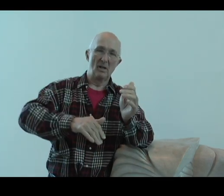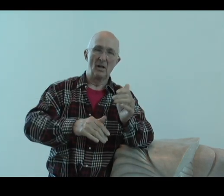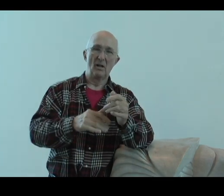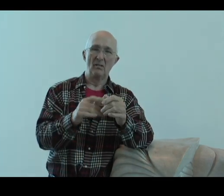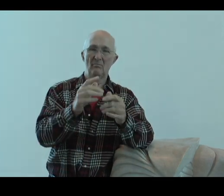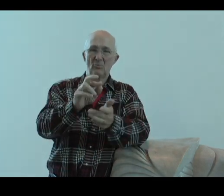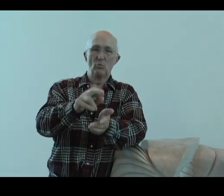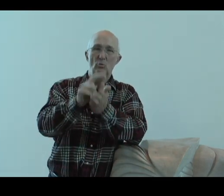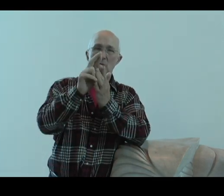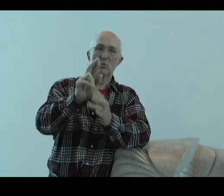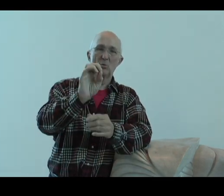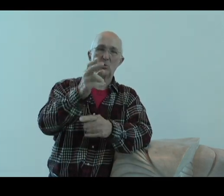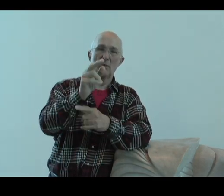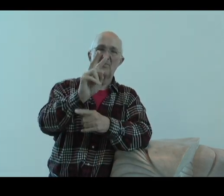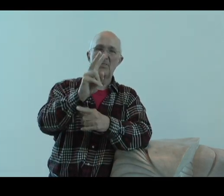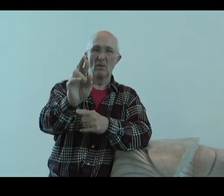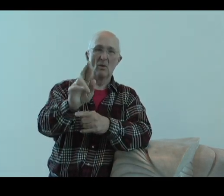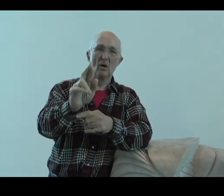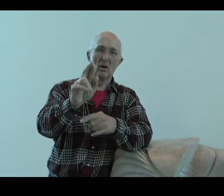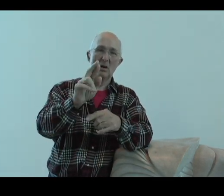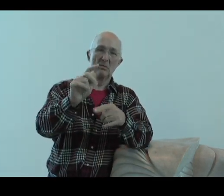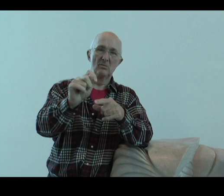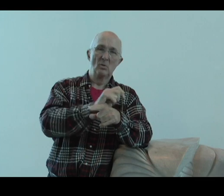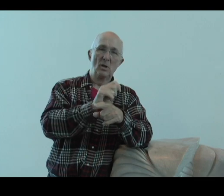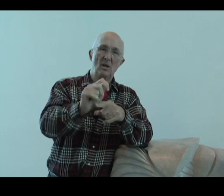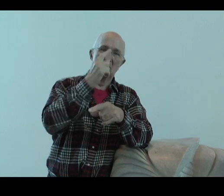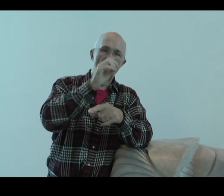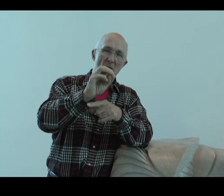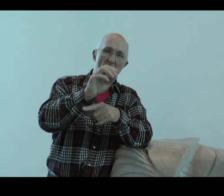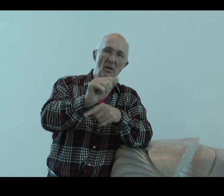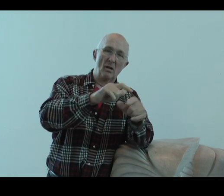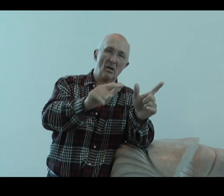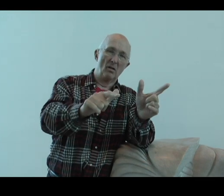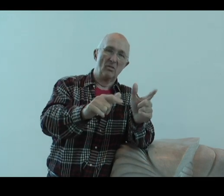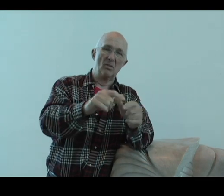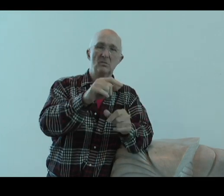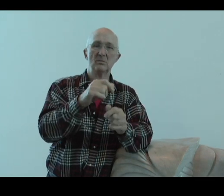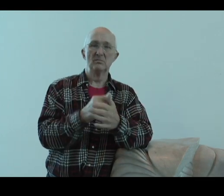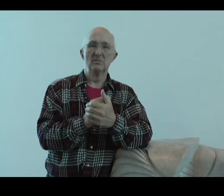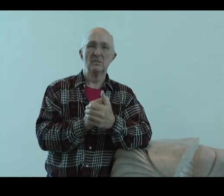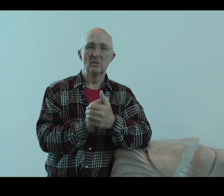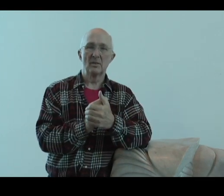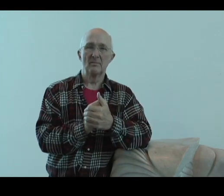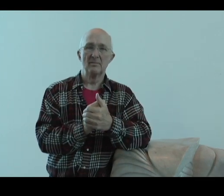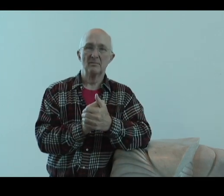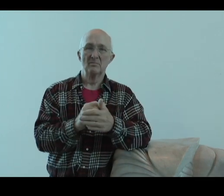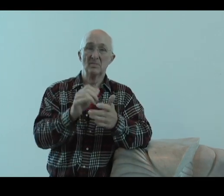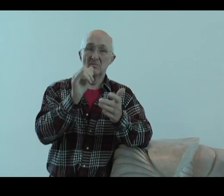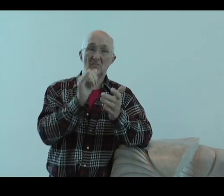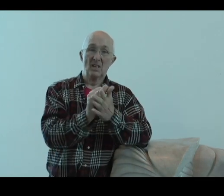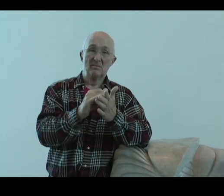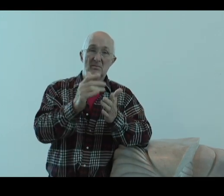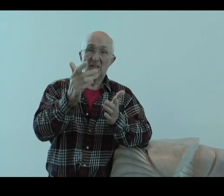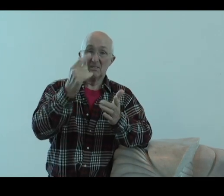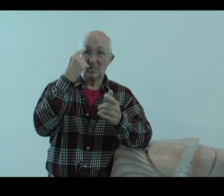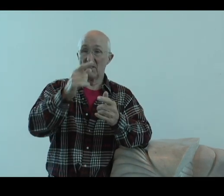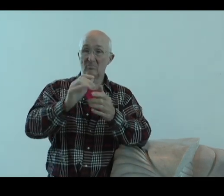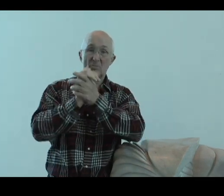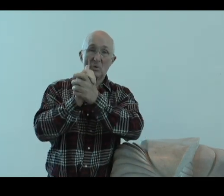interpreting rather than working as rehab VR training at a master's degree level. And